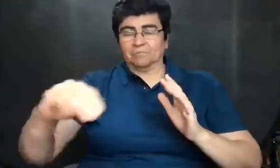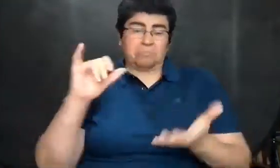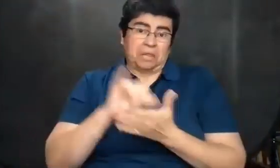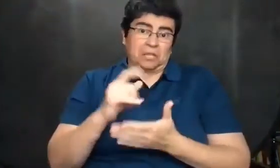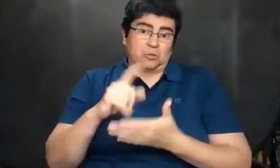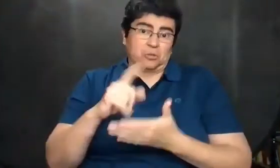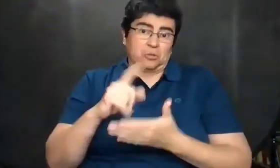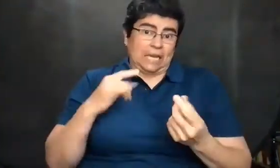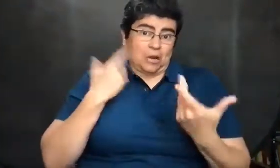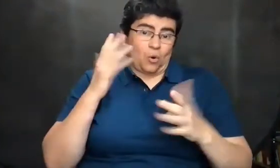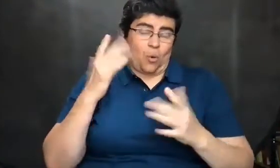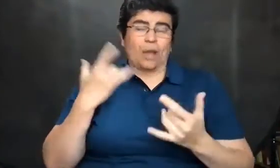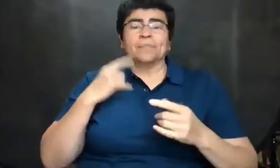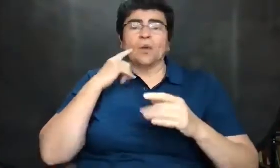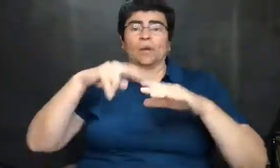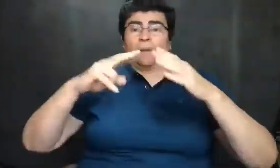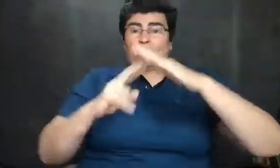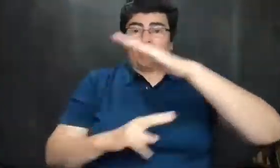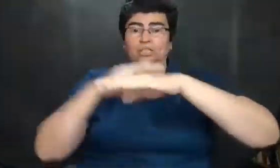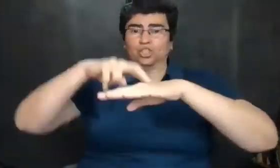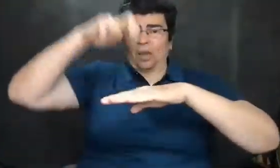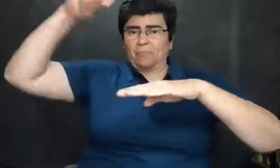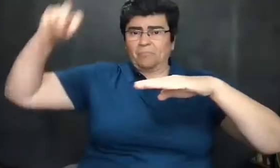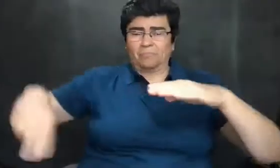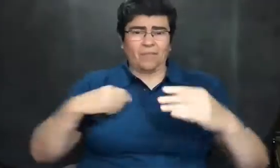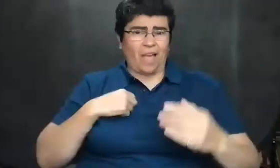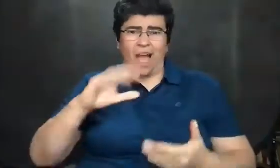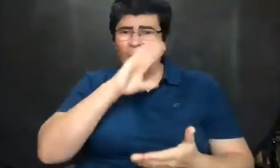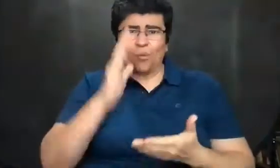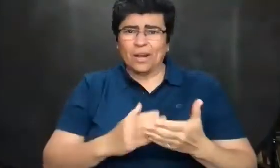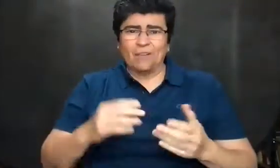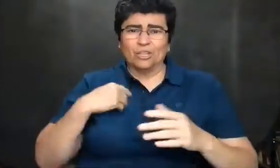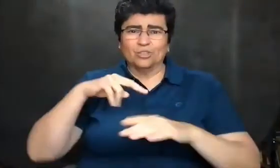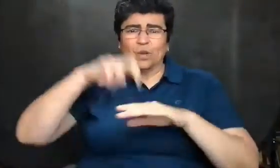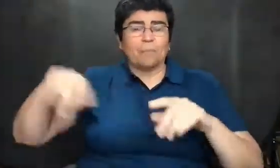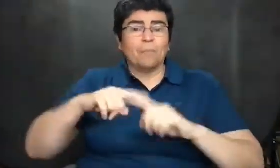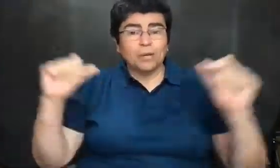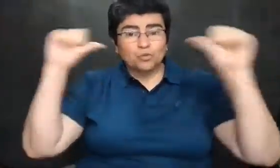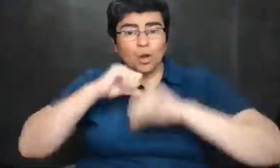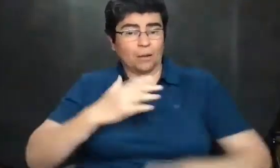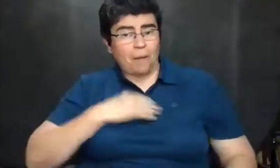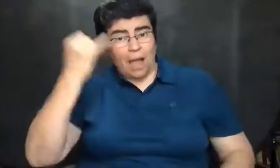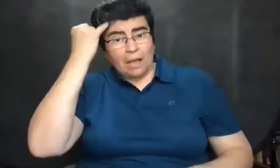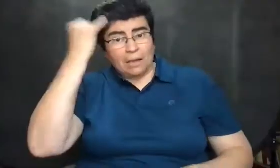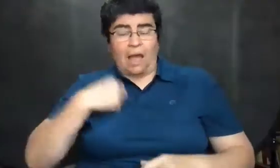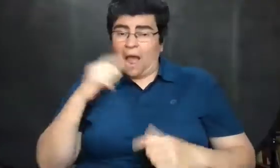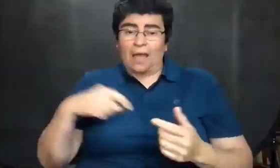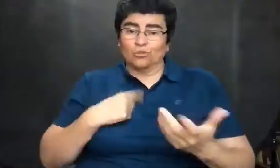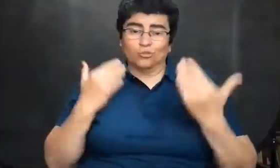And we all jumped off this bridge. I wouldn't have jumped off that bridge for $1 million, but drunk, and it was my idea. I had to follow through. And again, the blue lights came on,